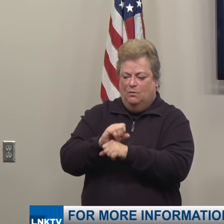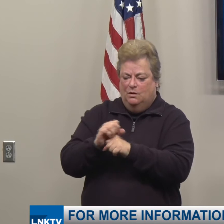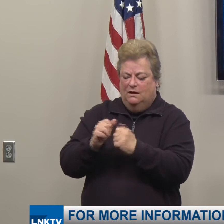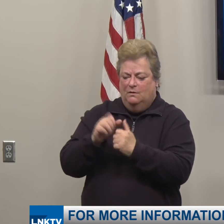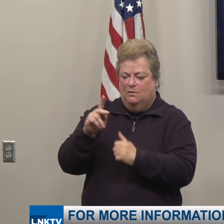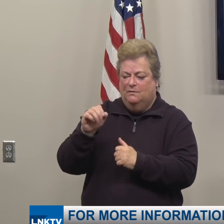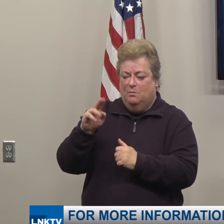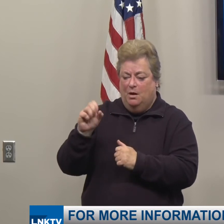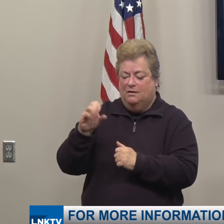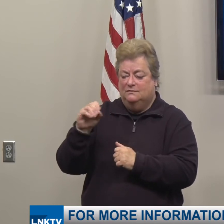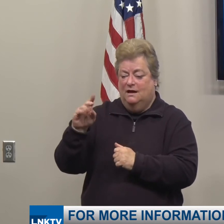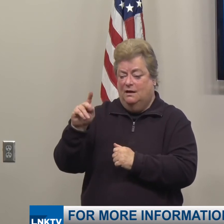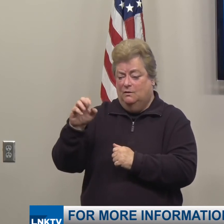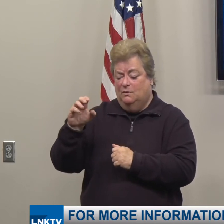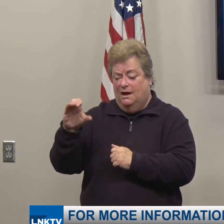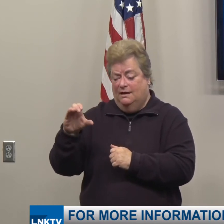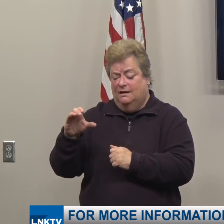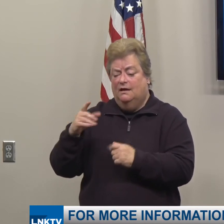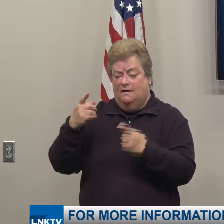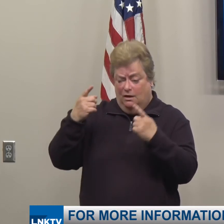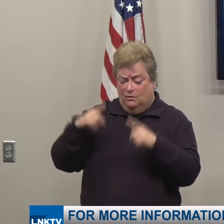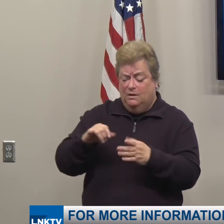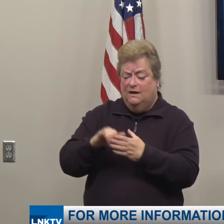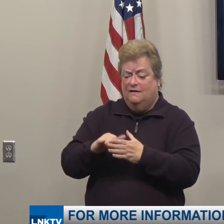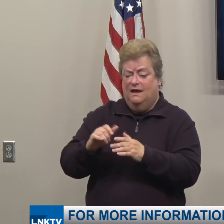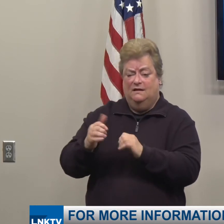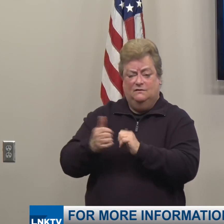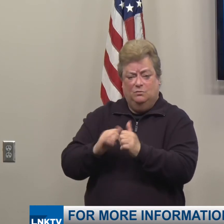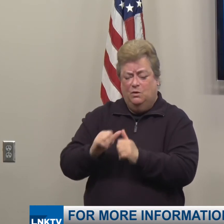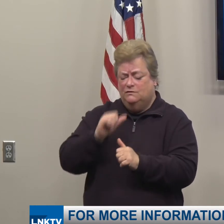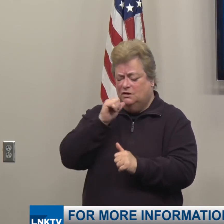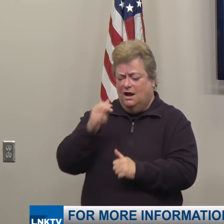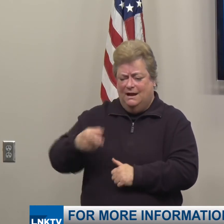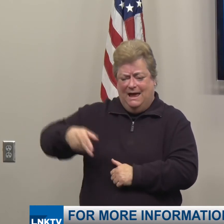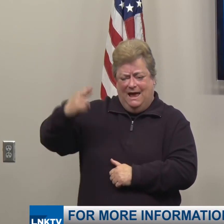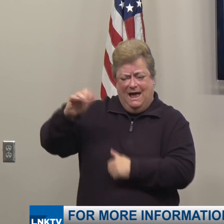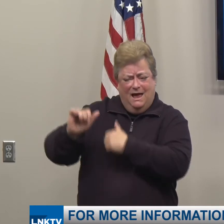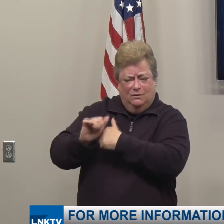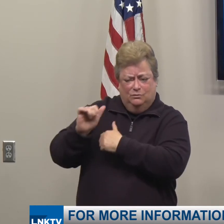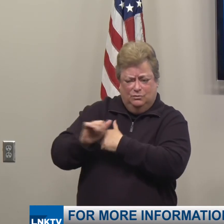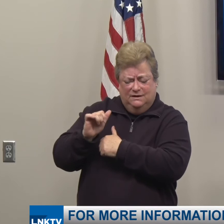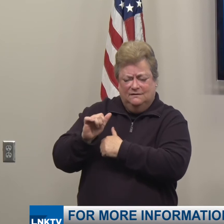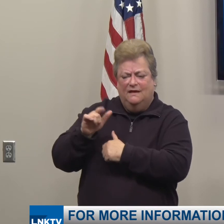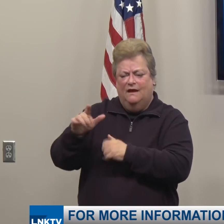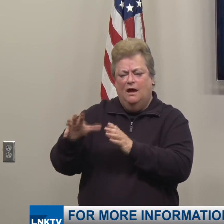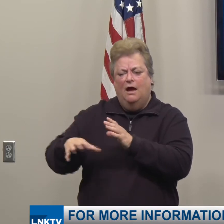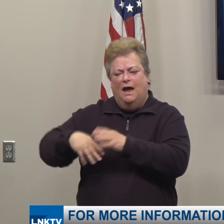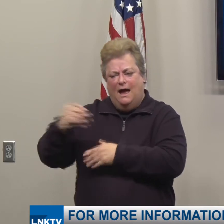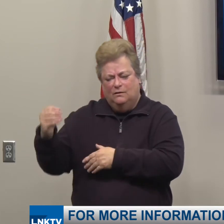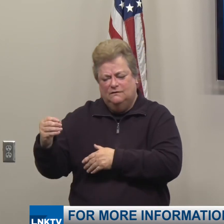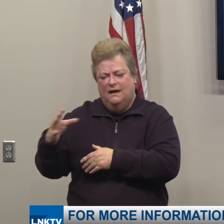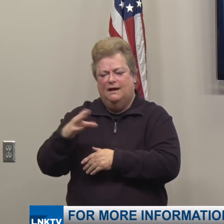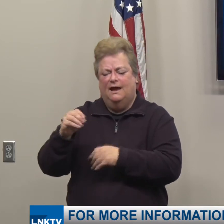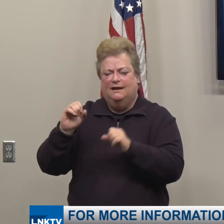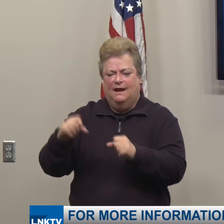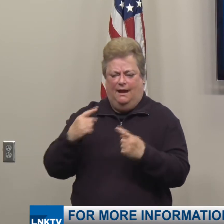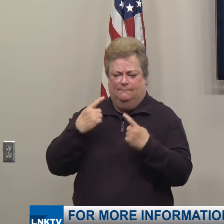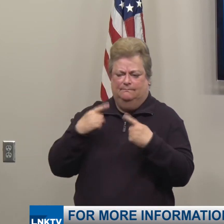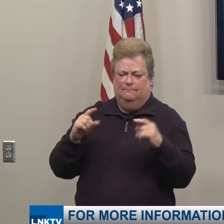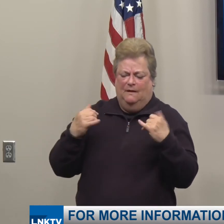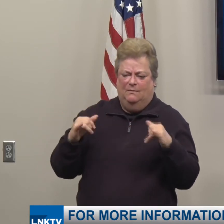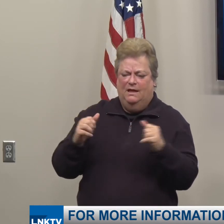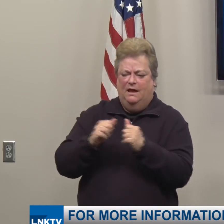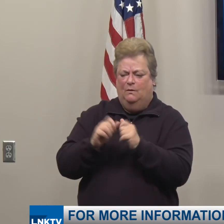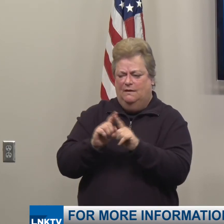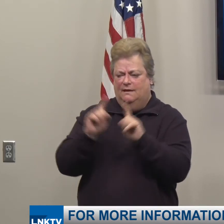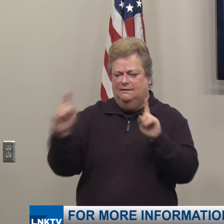Rec because they do agree that these sports are not a high-risk activity given that they're outdoors and can be achieved with